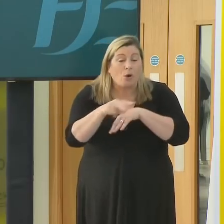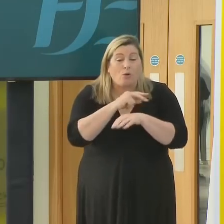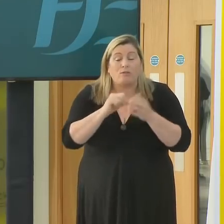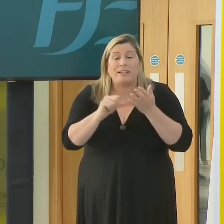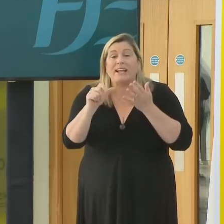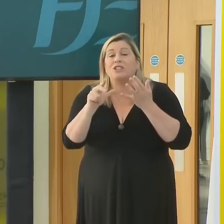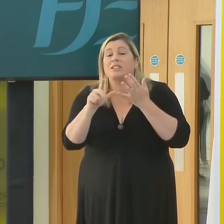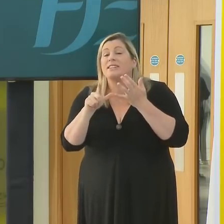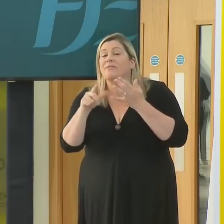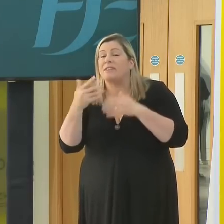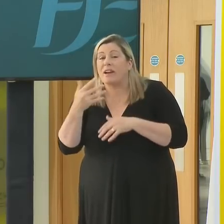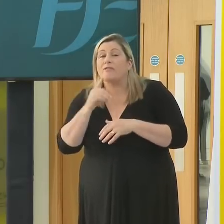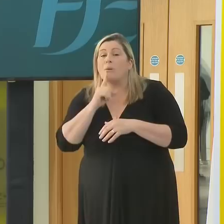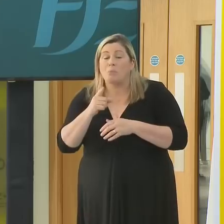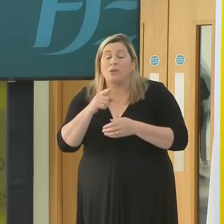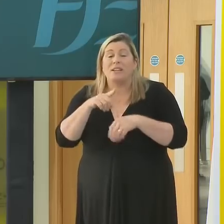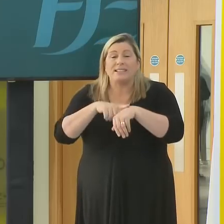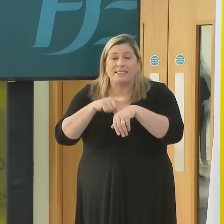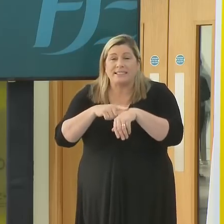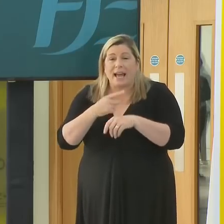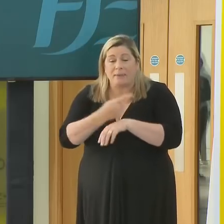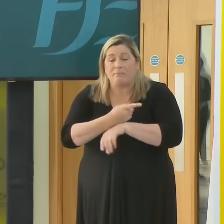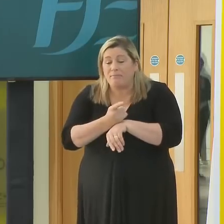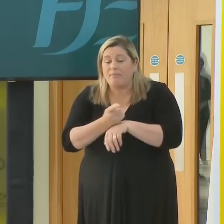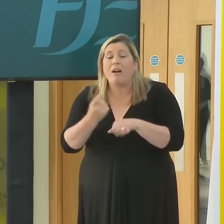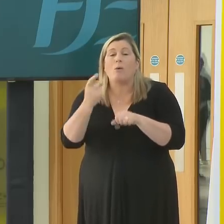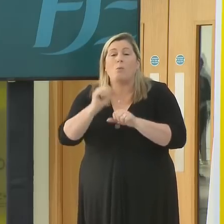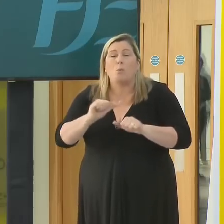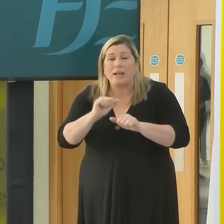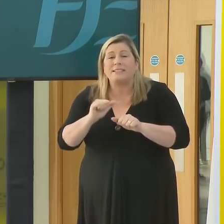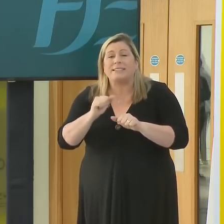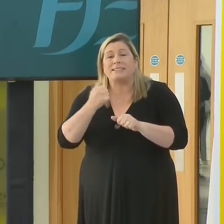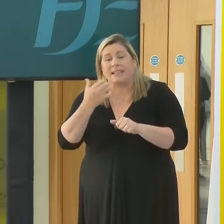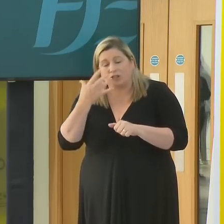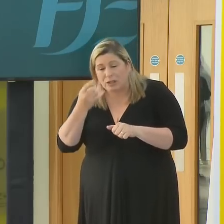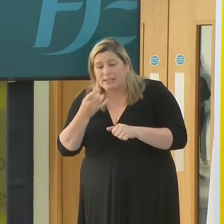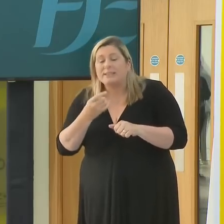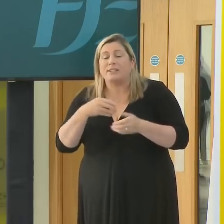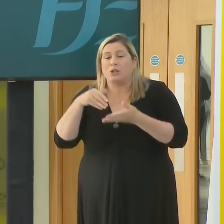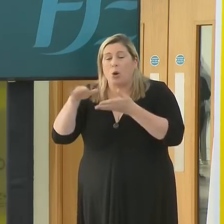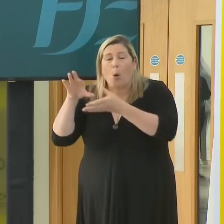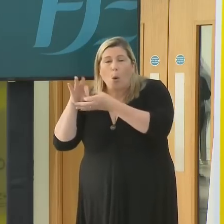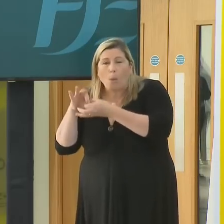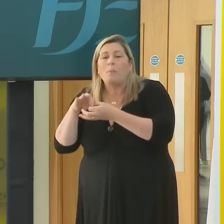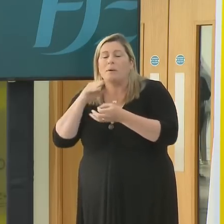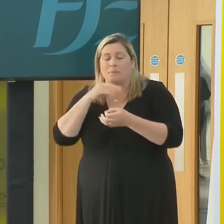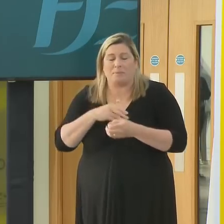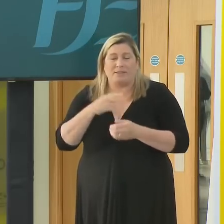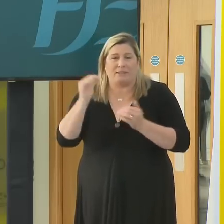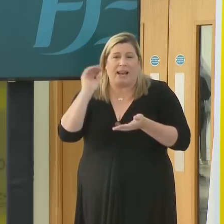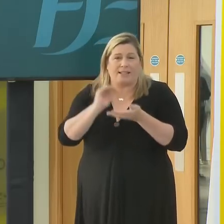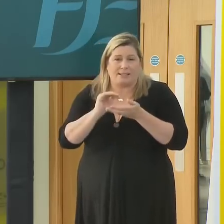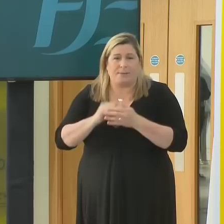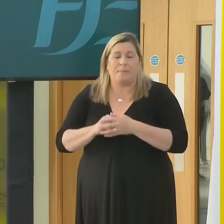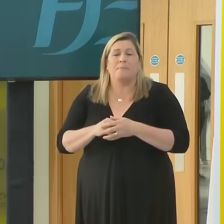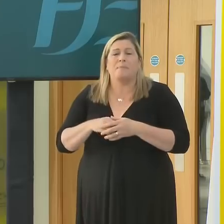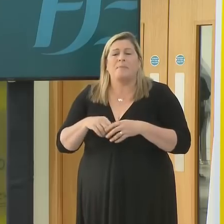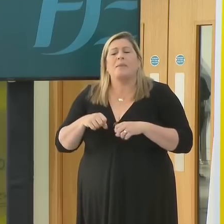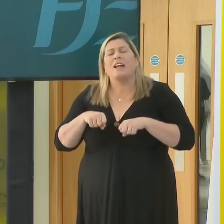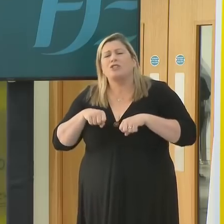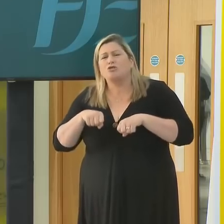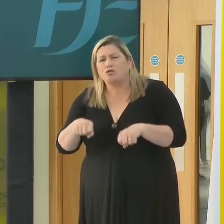our patient experience time is much higher than it would have been this time last year, where it was only about 50%. Trolleys continue to be